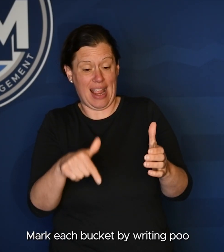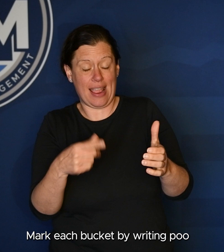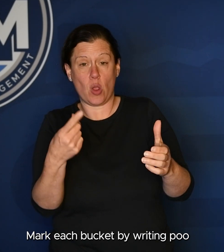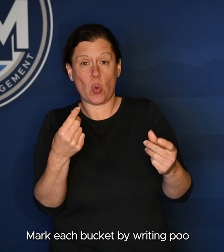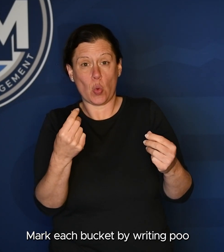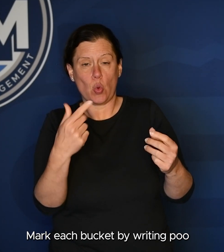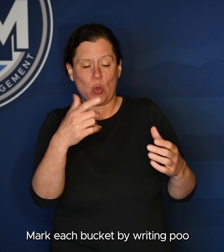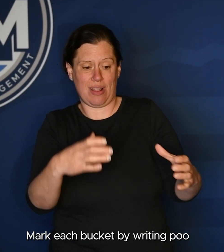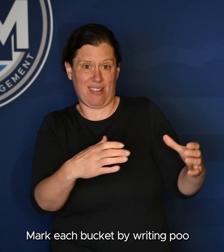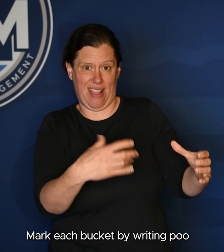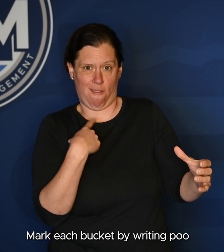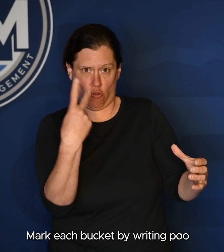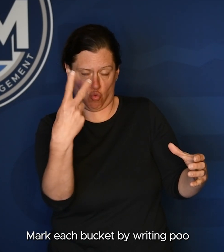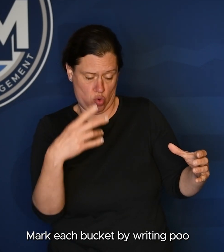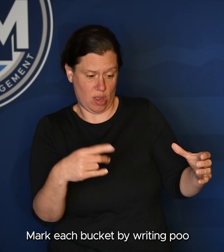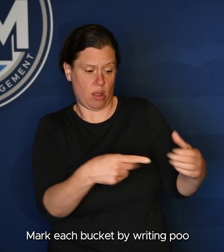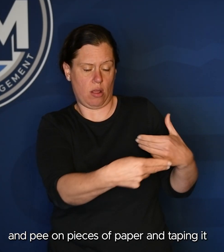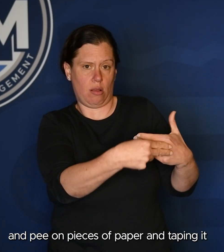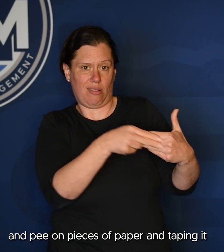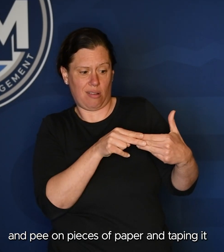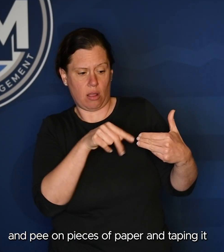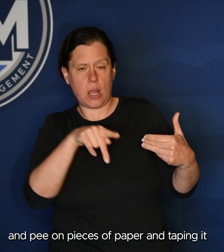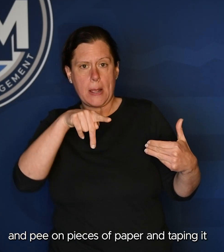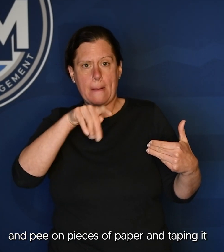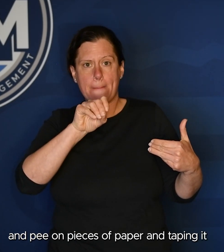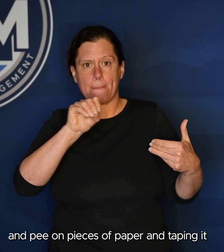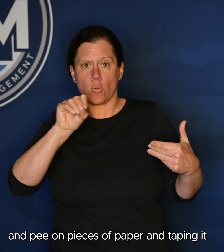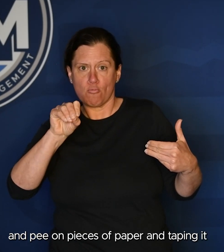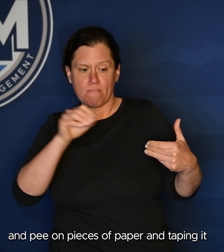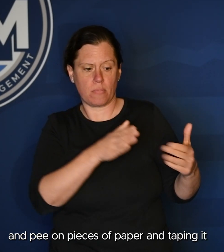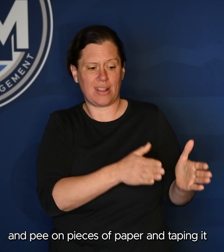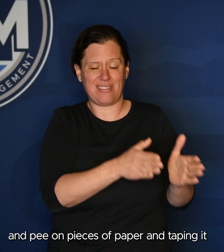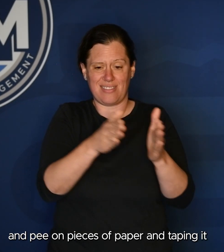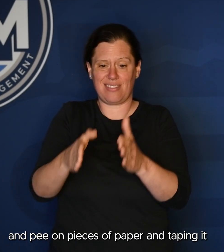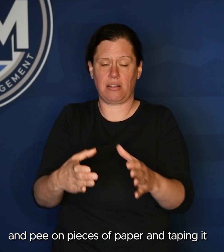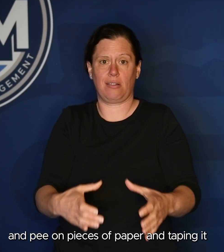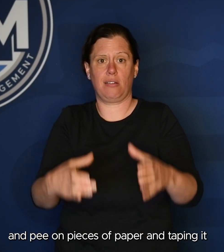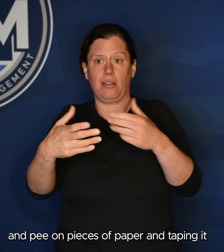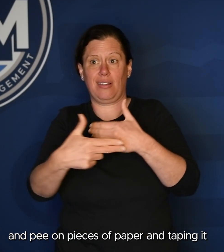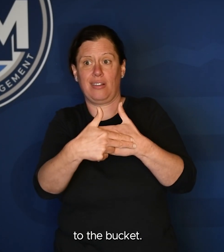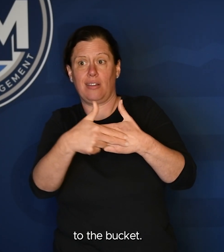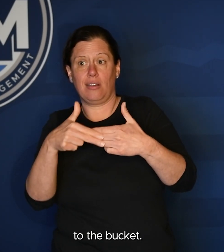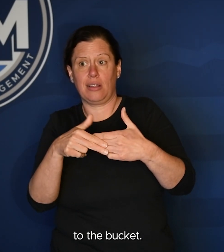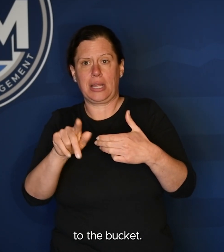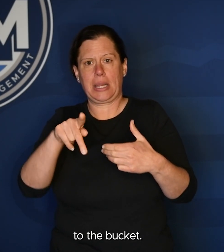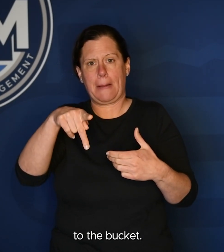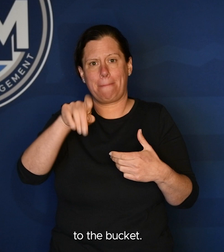Mark each bucket by writing poo and pee on pieces of paper and taping it to the bucket.